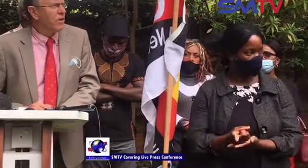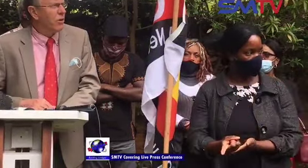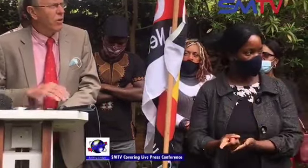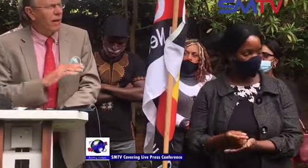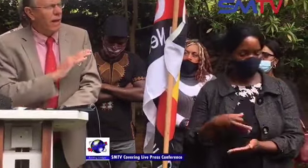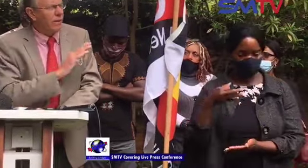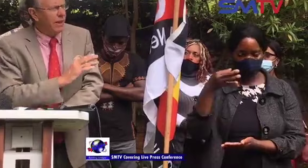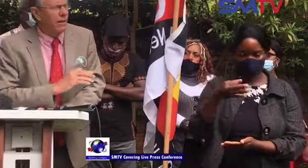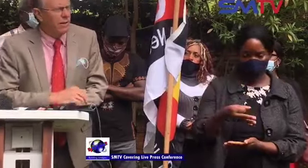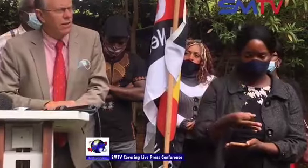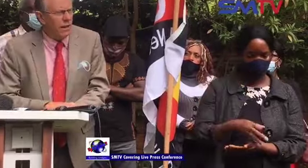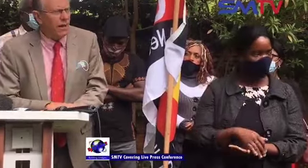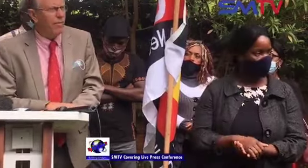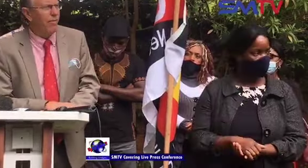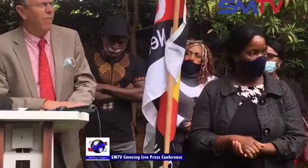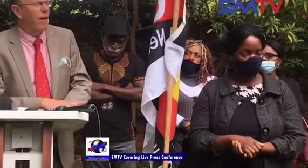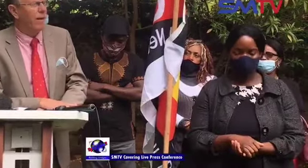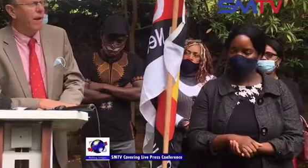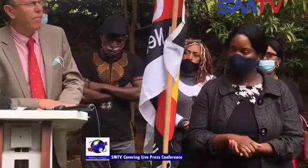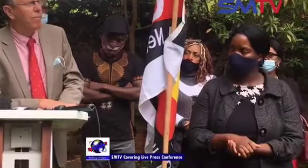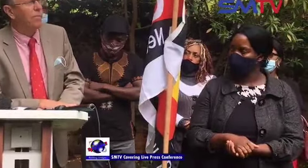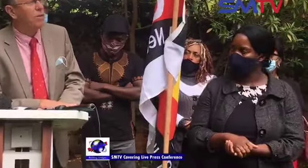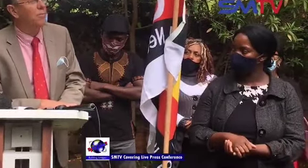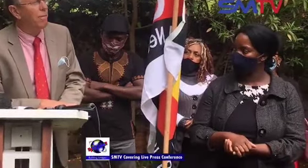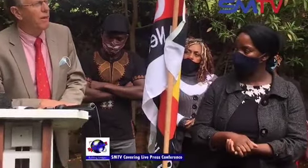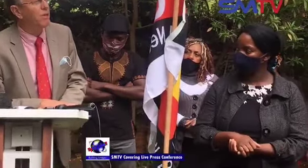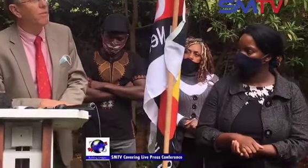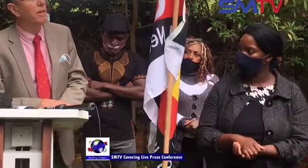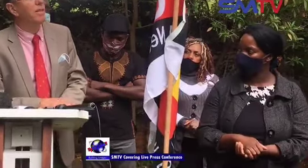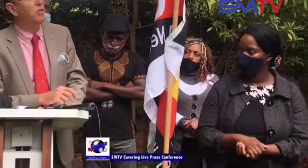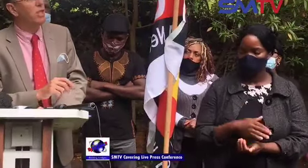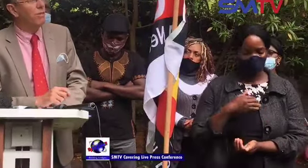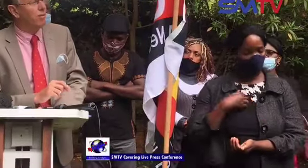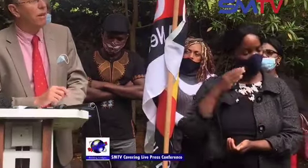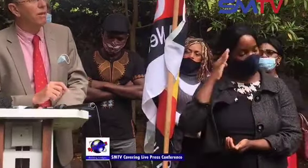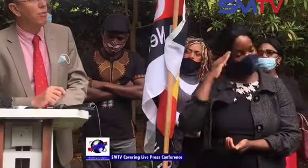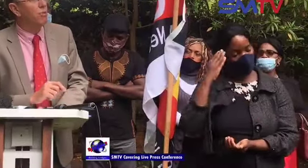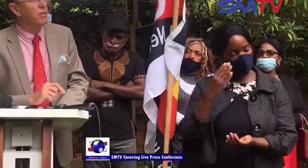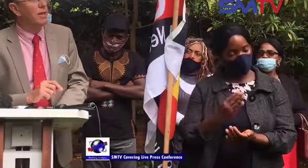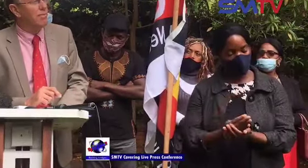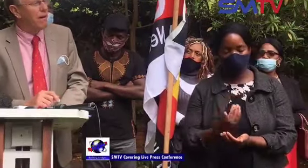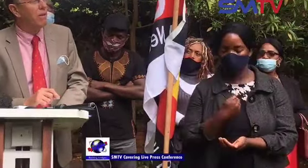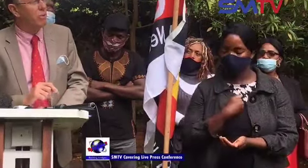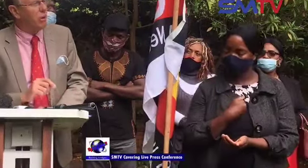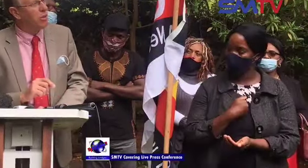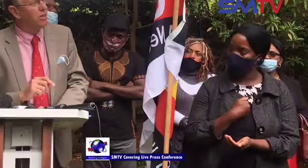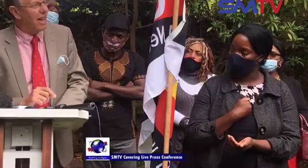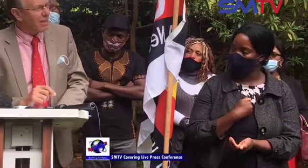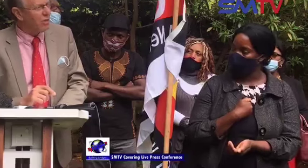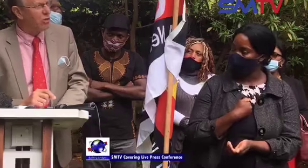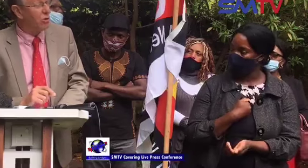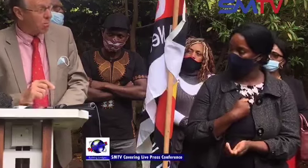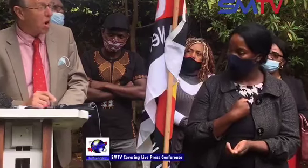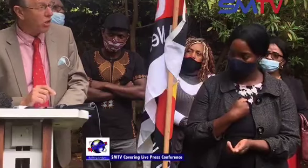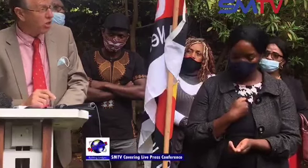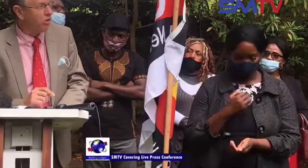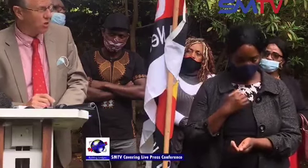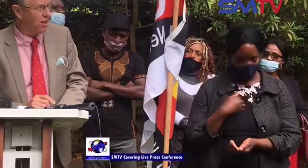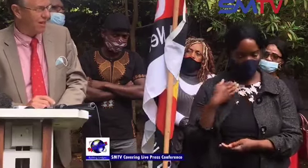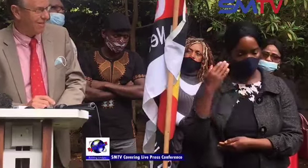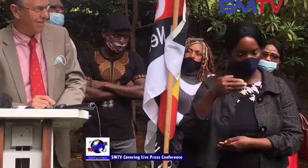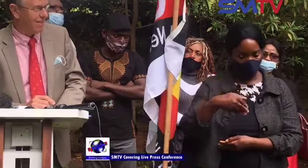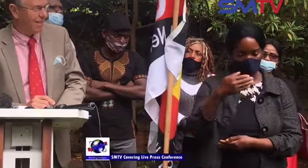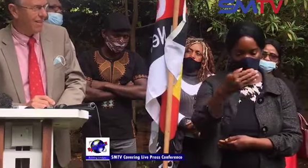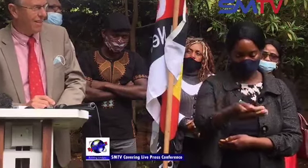So I think that I perhaps didn't make myself clear. The 7 million was the amount that we were entitled to in March this